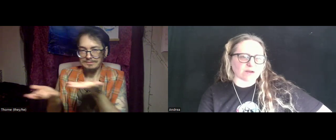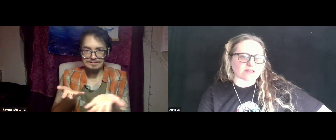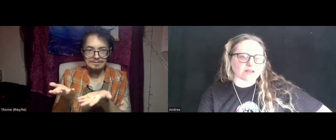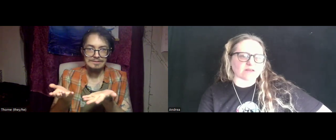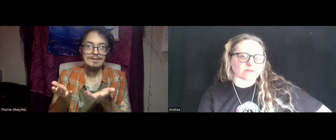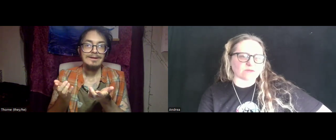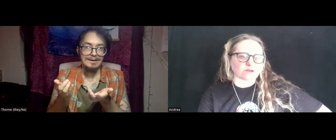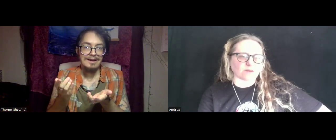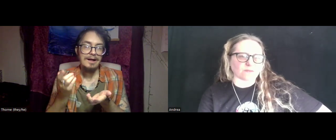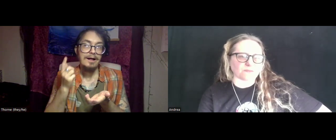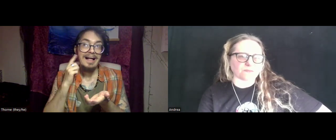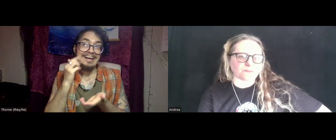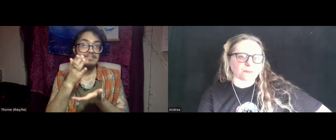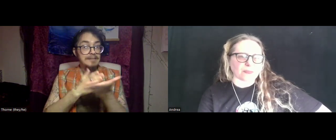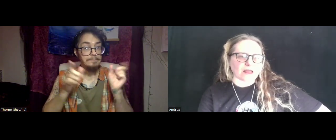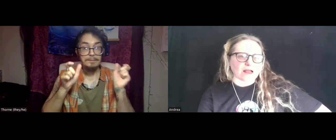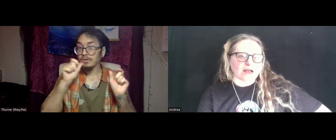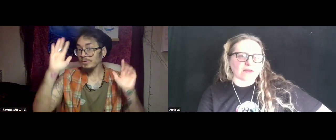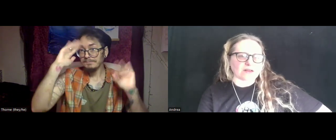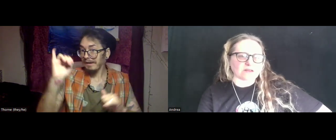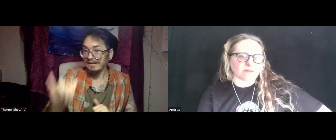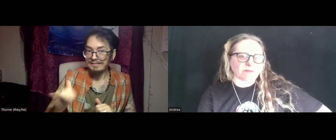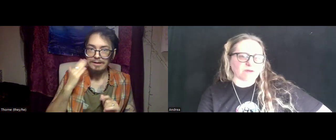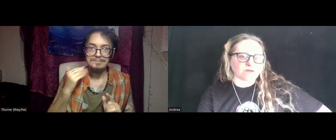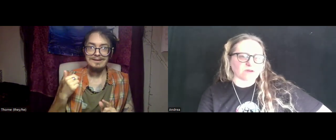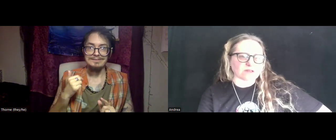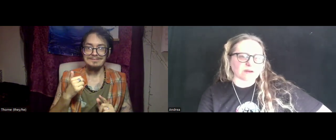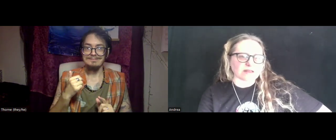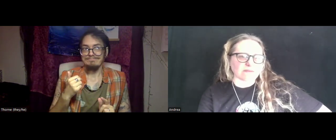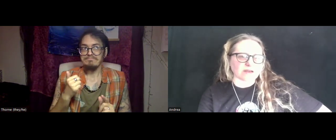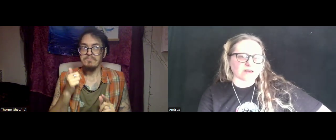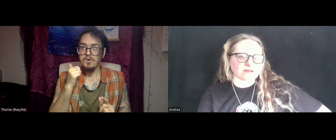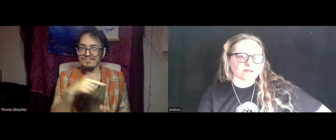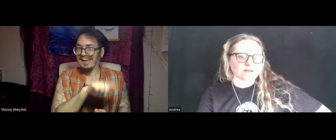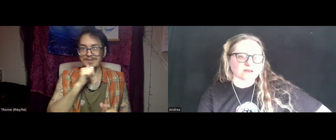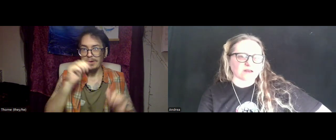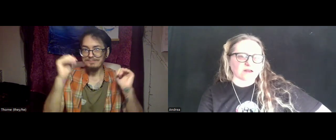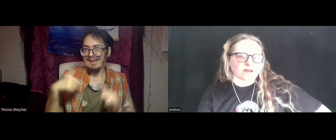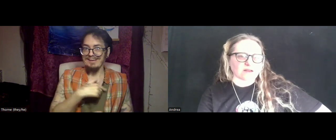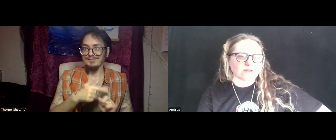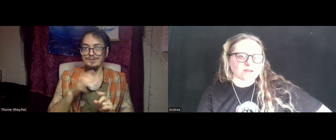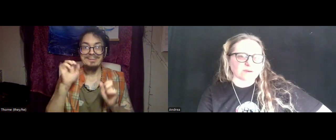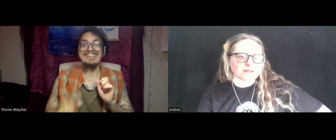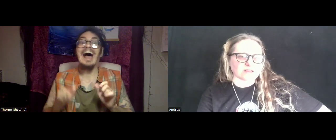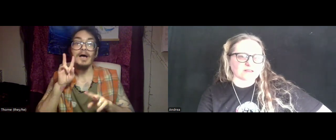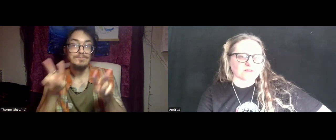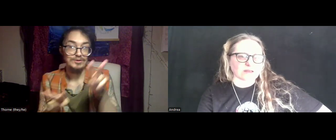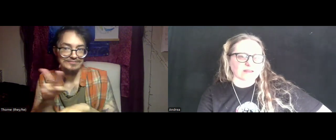it. So, and I think some people who don't expect that because they don't expect us to be